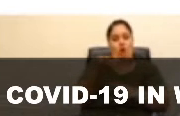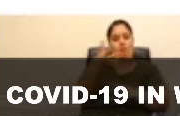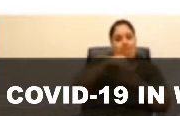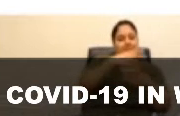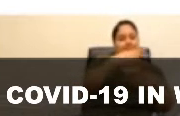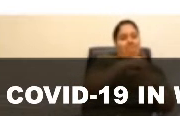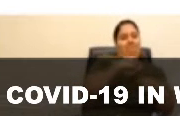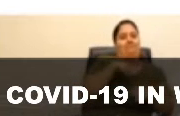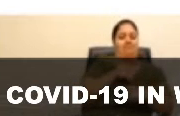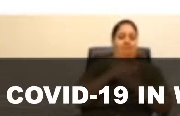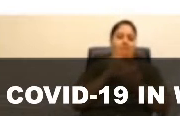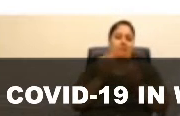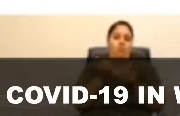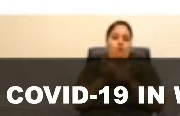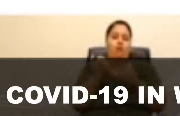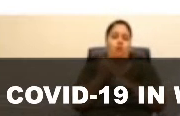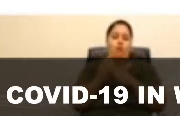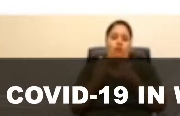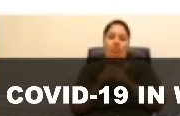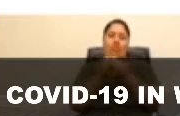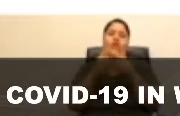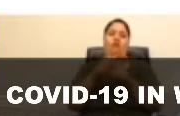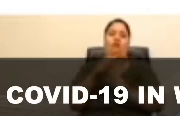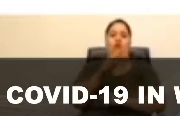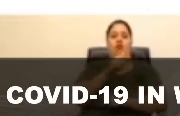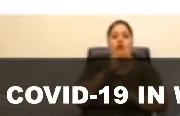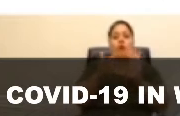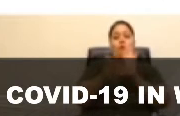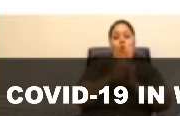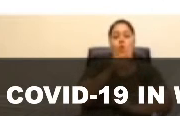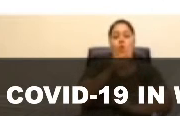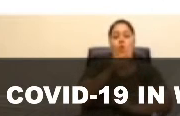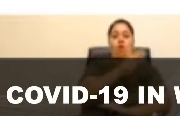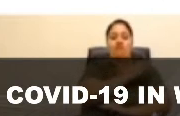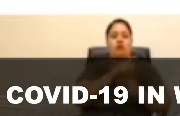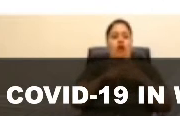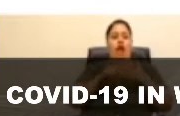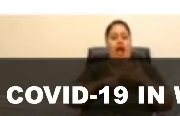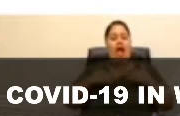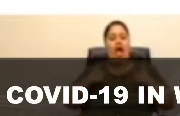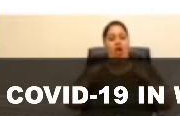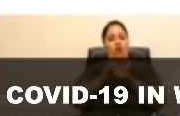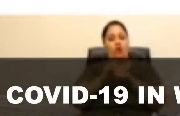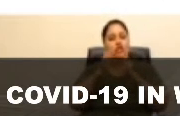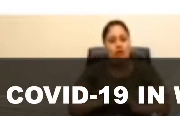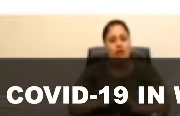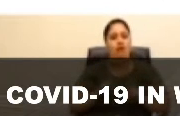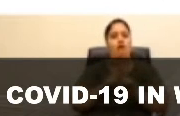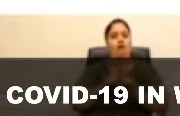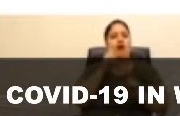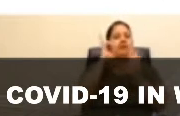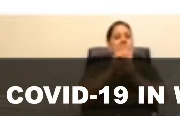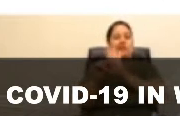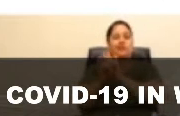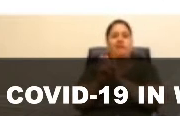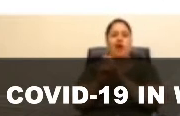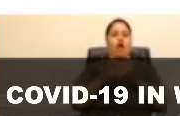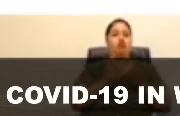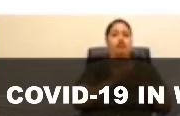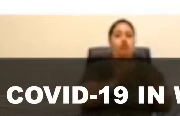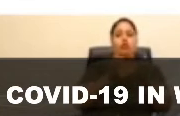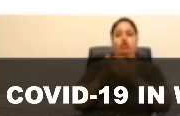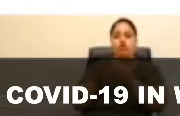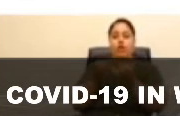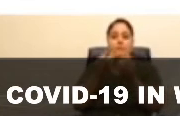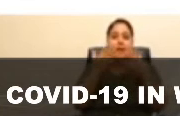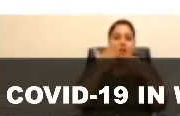our law enforcement, as well as environmental health practitioners, and actually identifying the specific streets where there are lots of